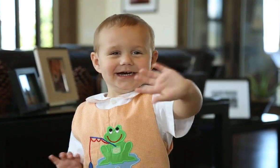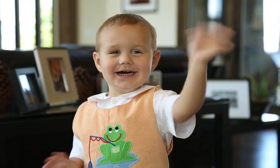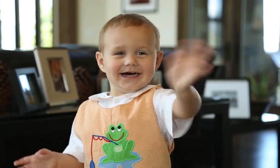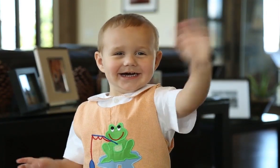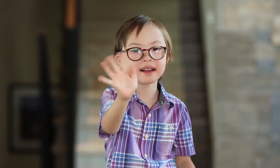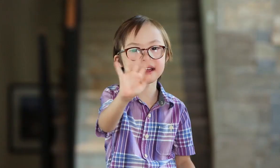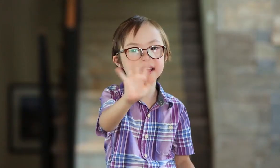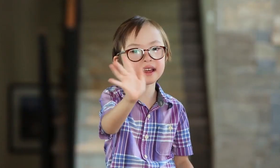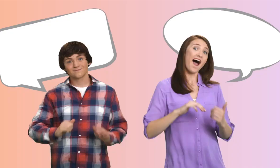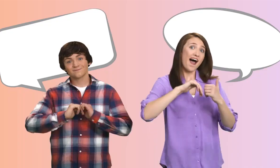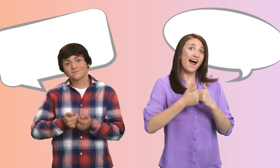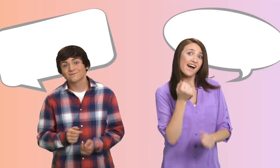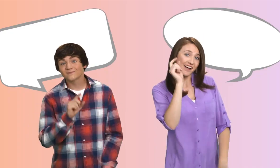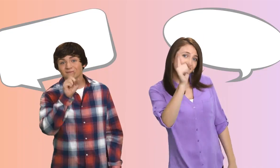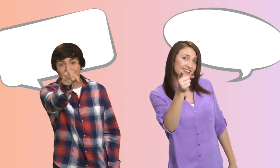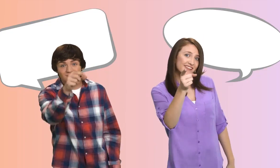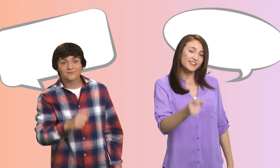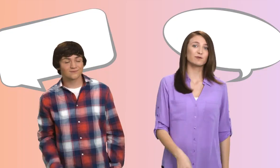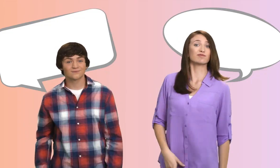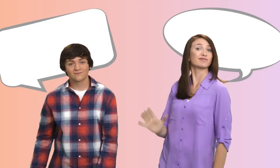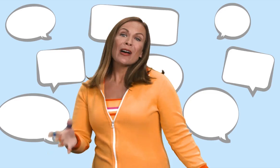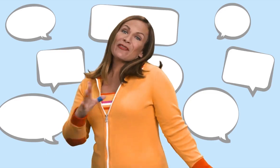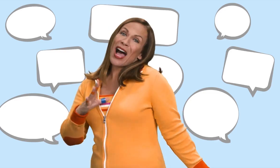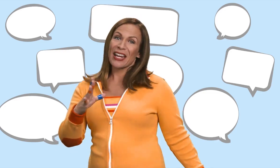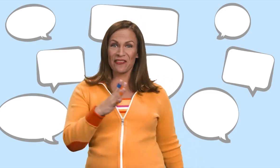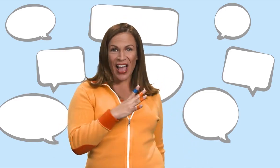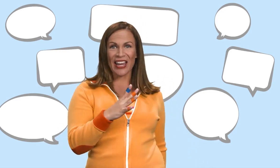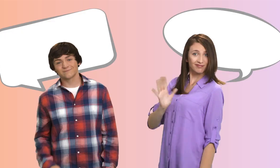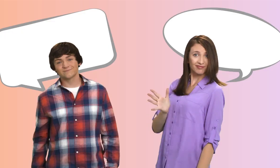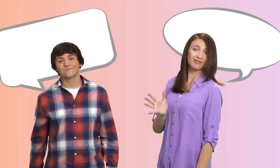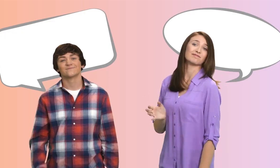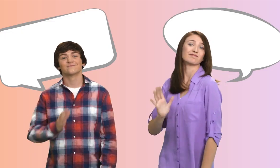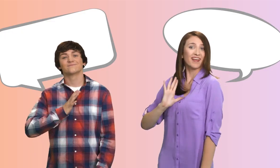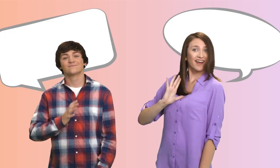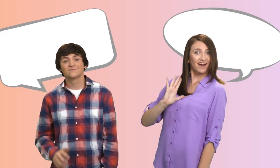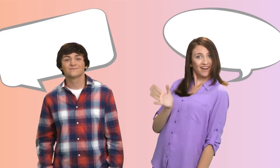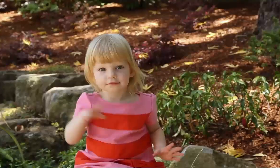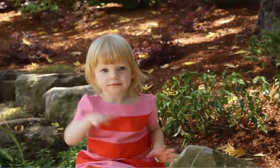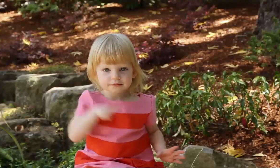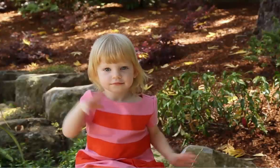hi, hi. How you? Fine, fine, fine, fine,